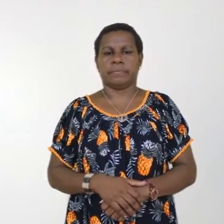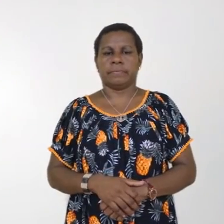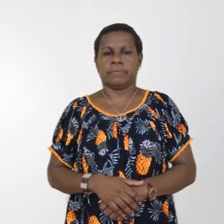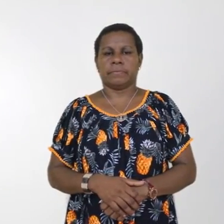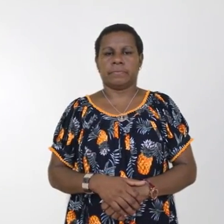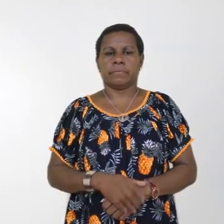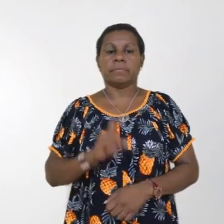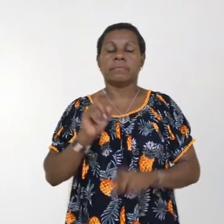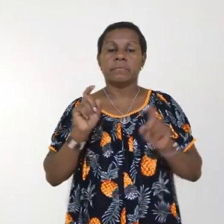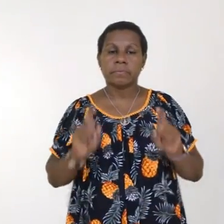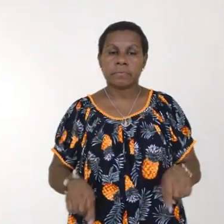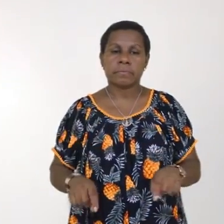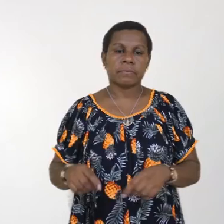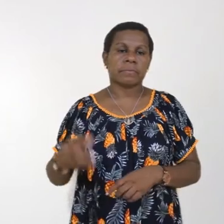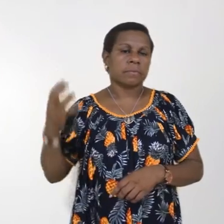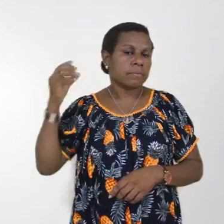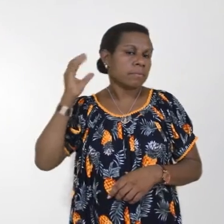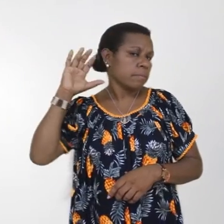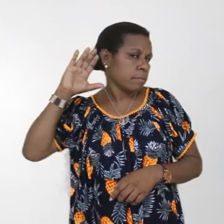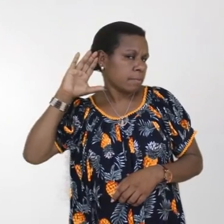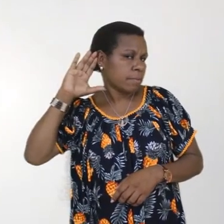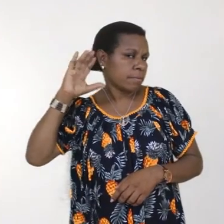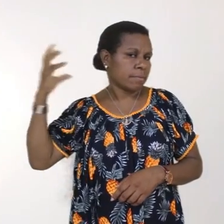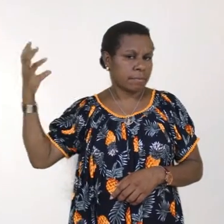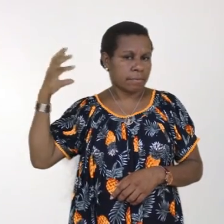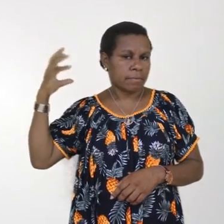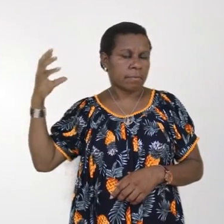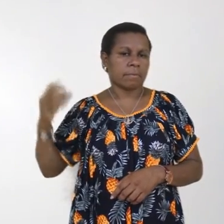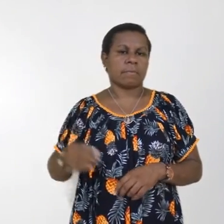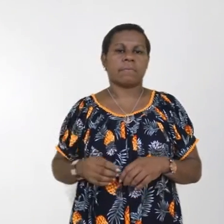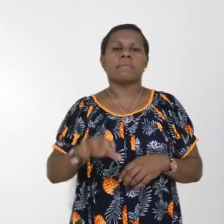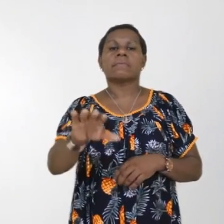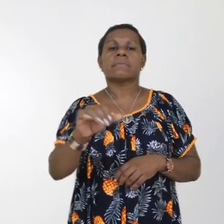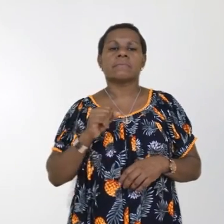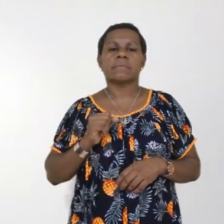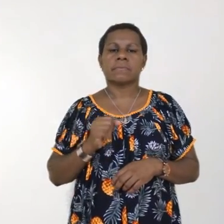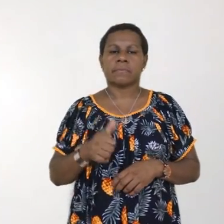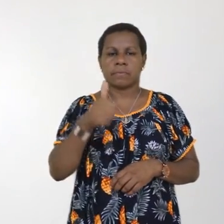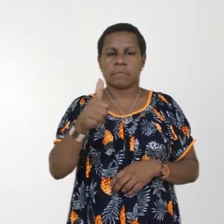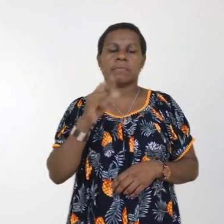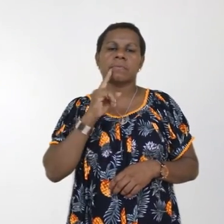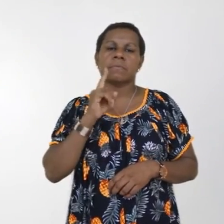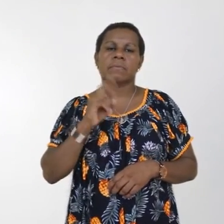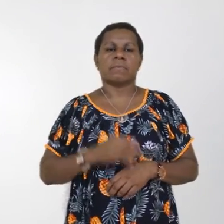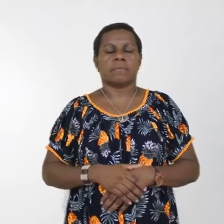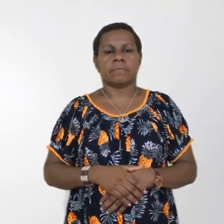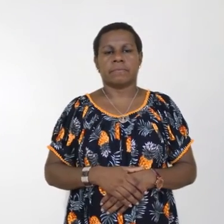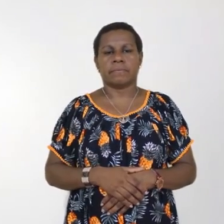Put him i a good long radio long hurry more talk survey or news belong ground buruk. Wait in up all